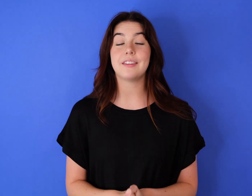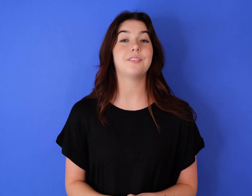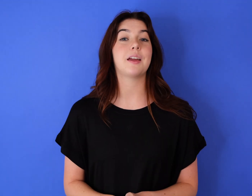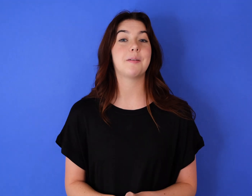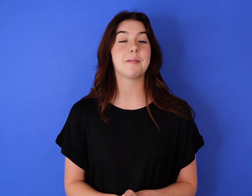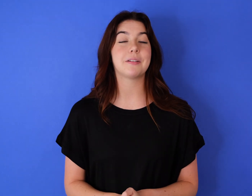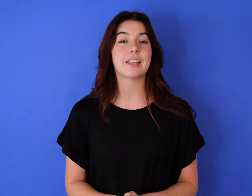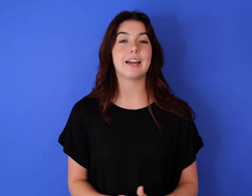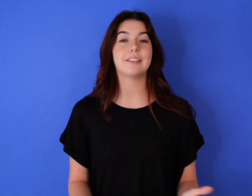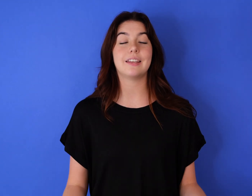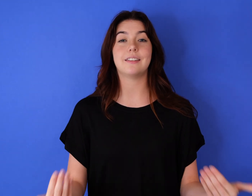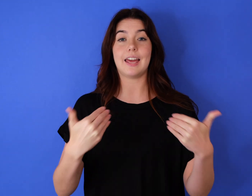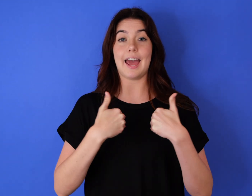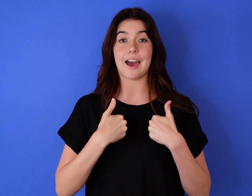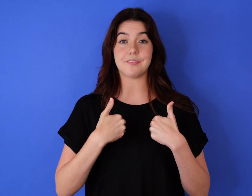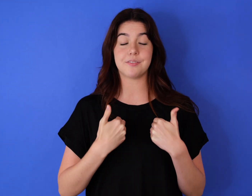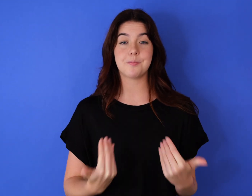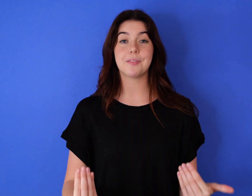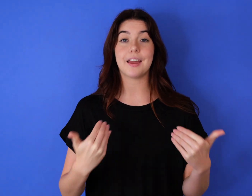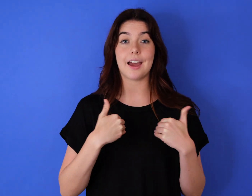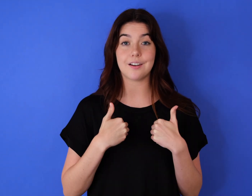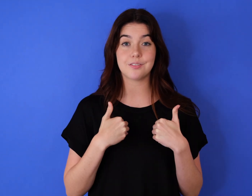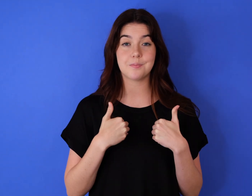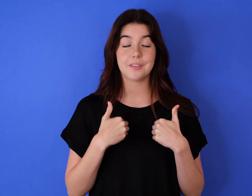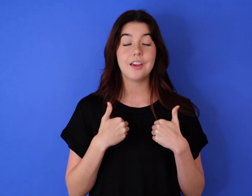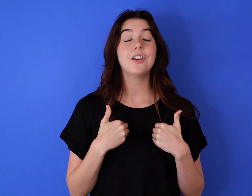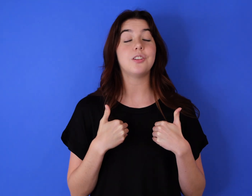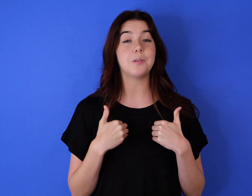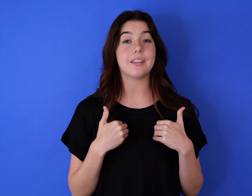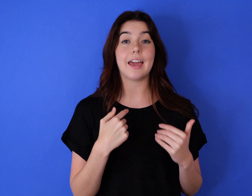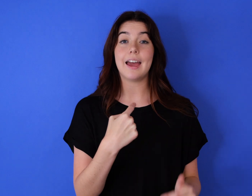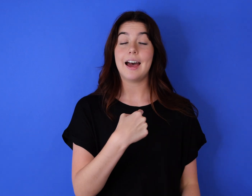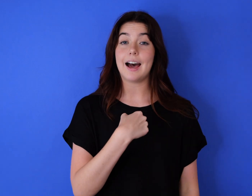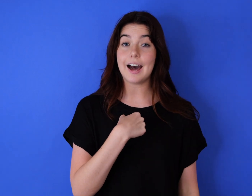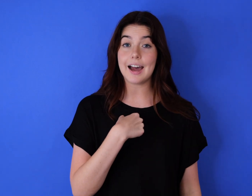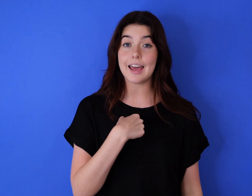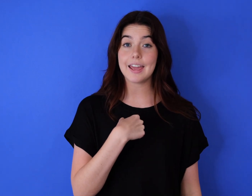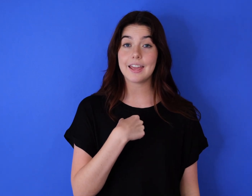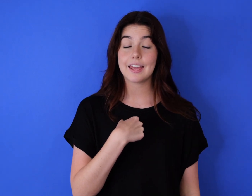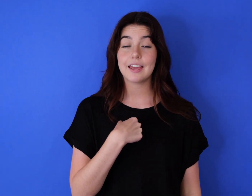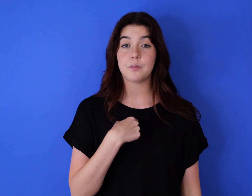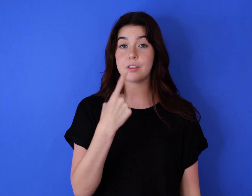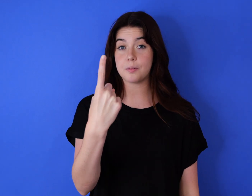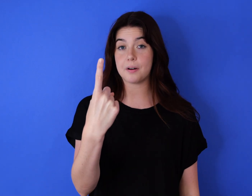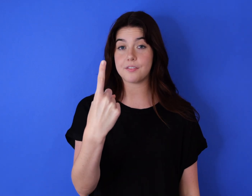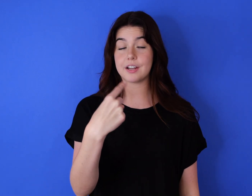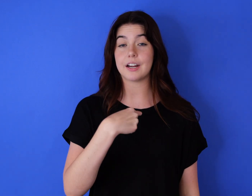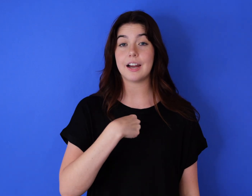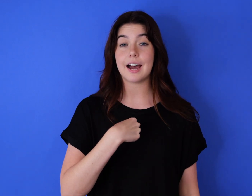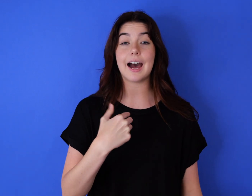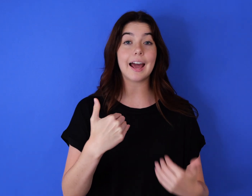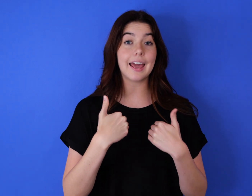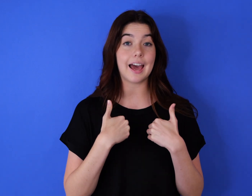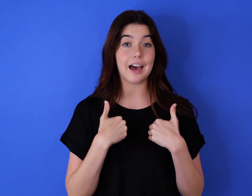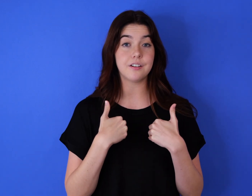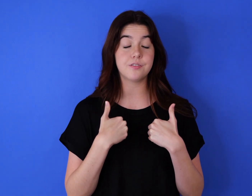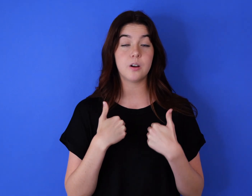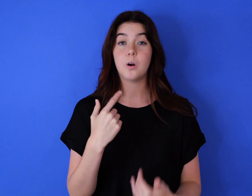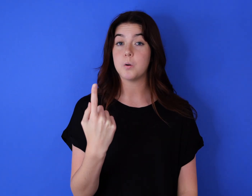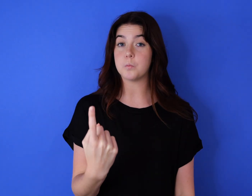family member signs is have. Have. So you would say, I, with your pointing finger, I have